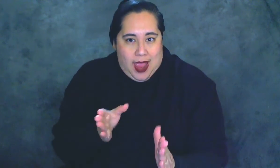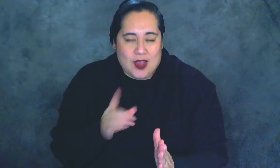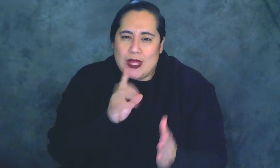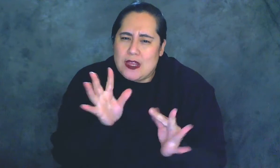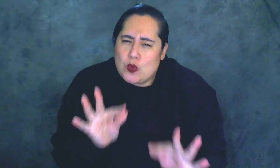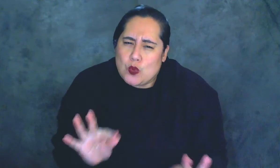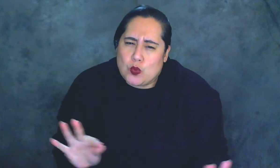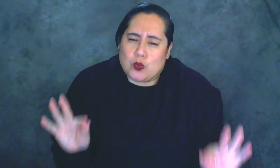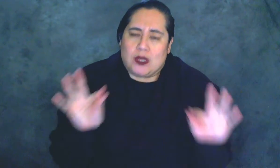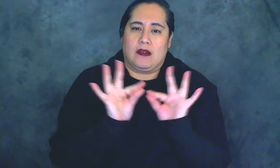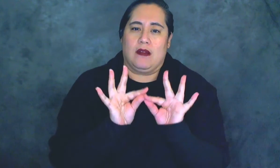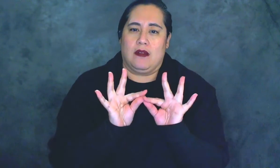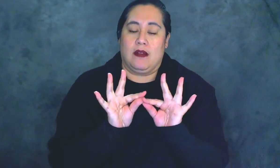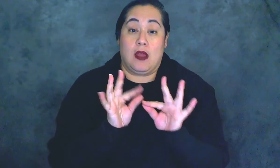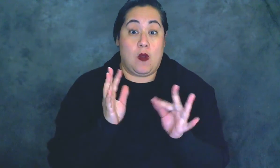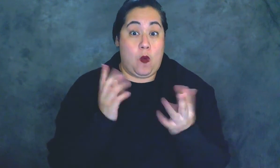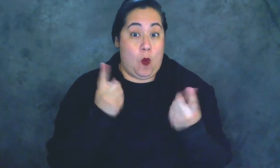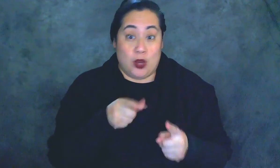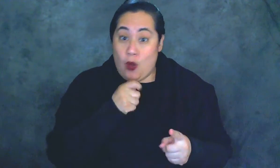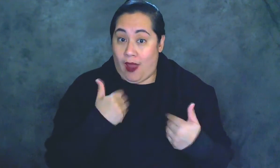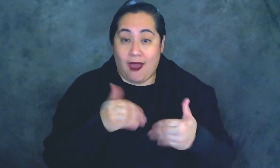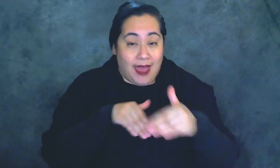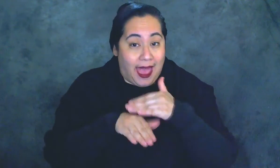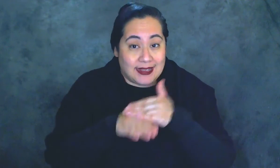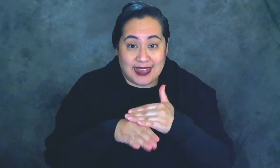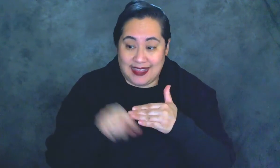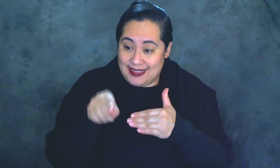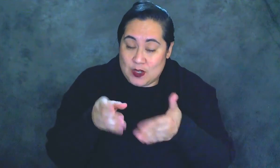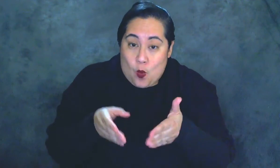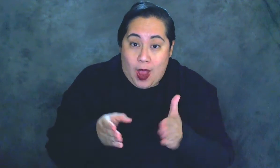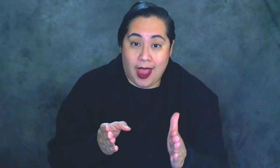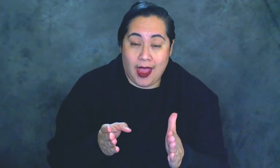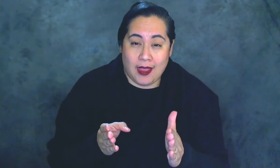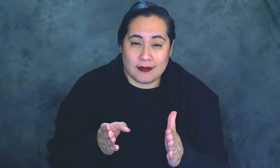critical. And when you don't have access in this way, it